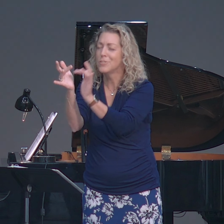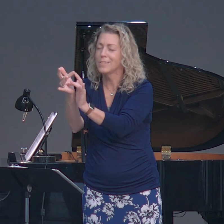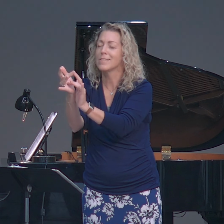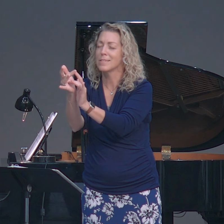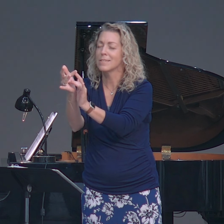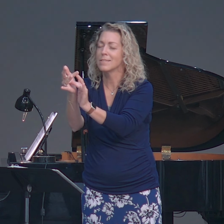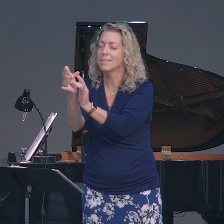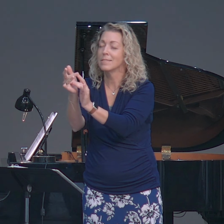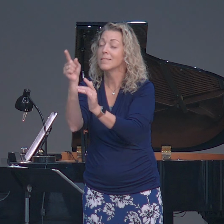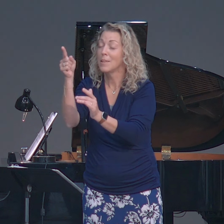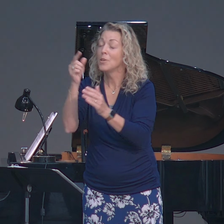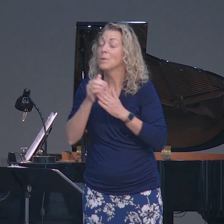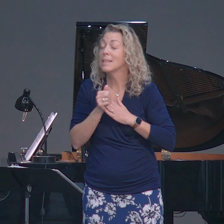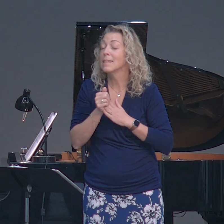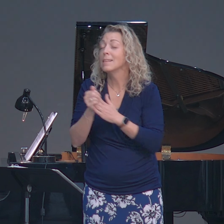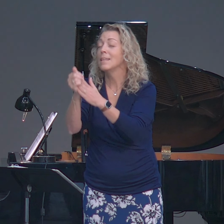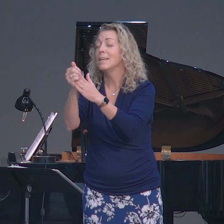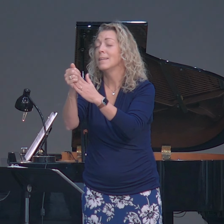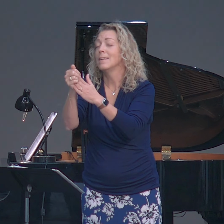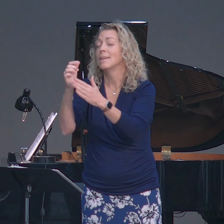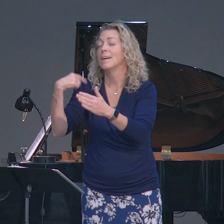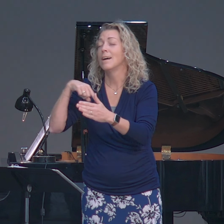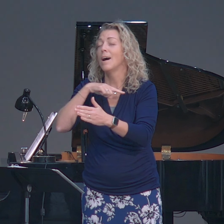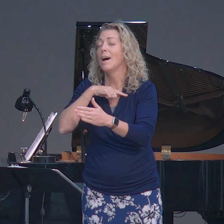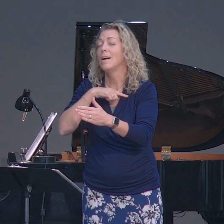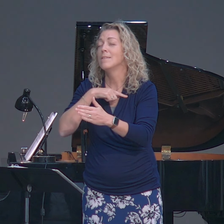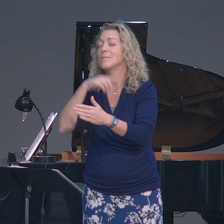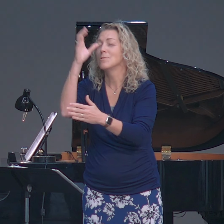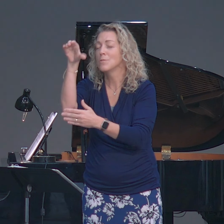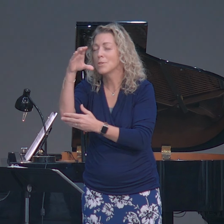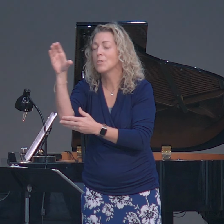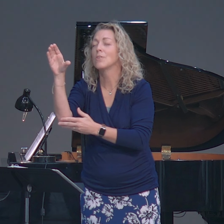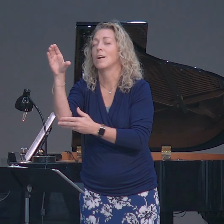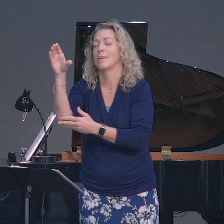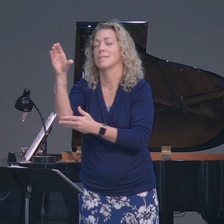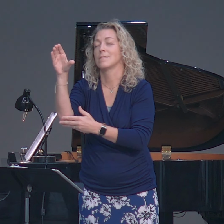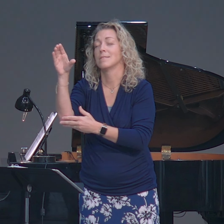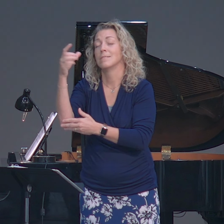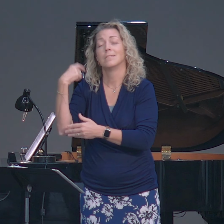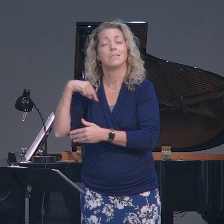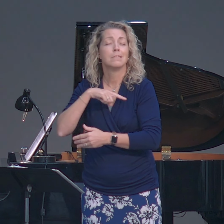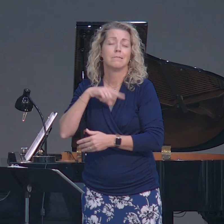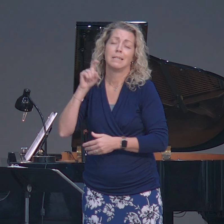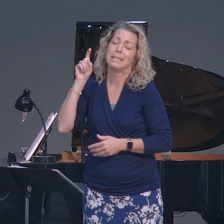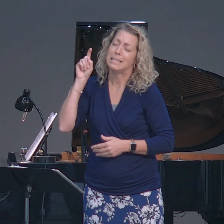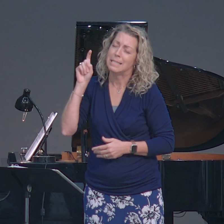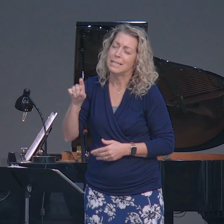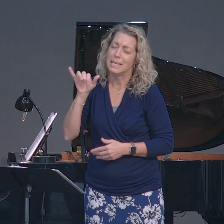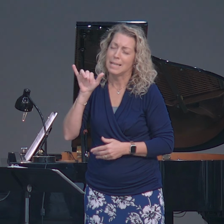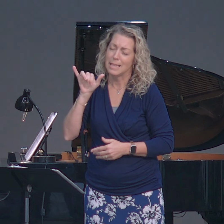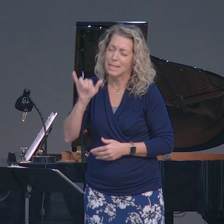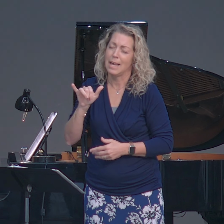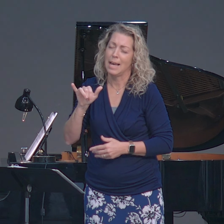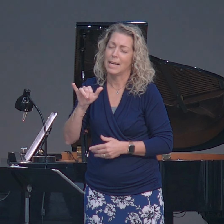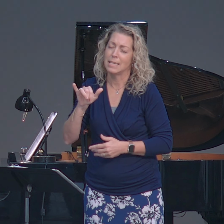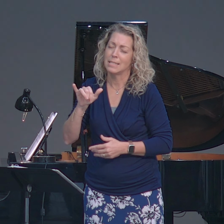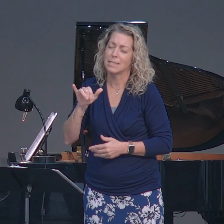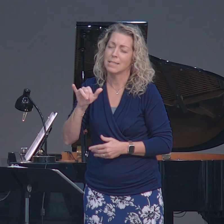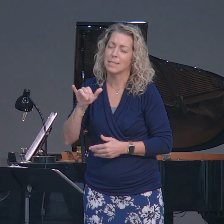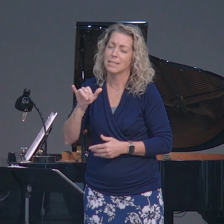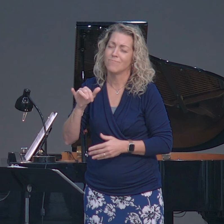Lead us to the cross in those times when we need it desperately for restoration